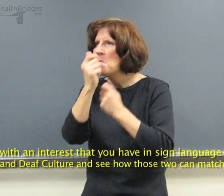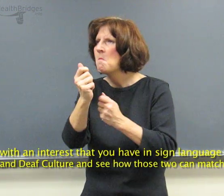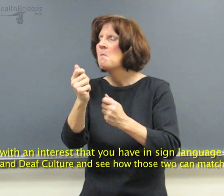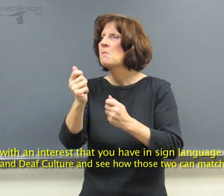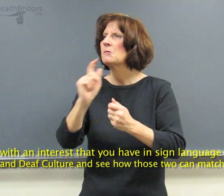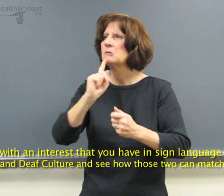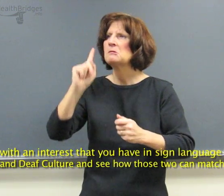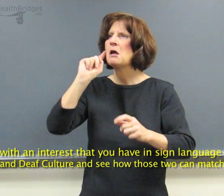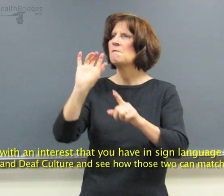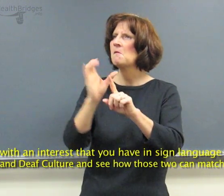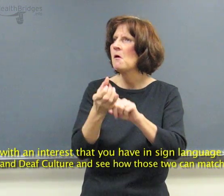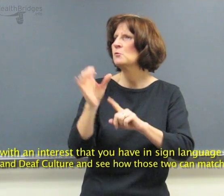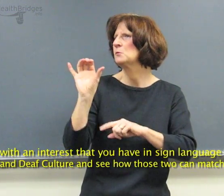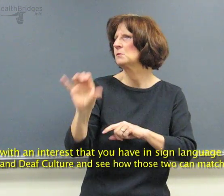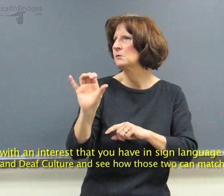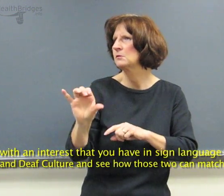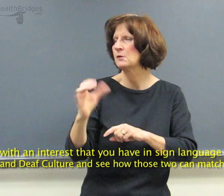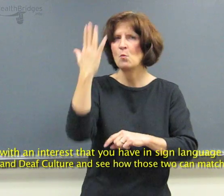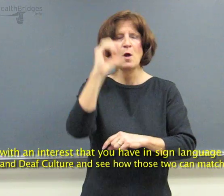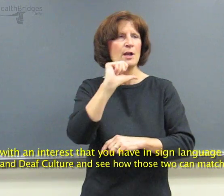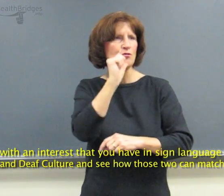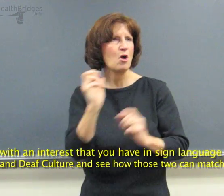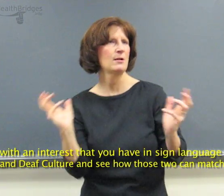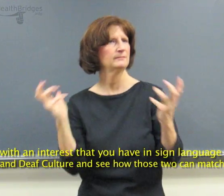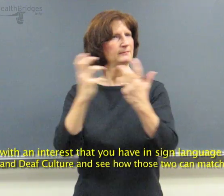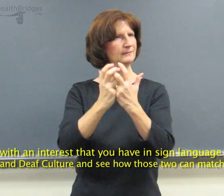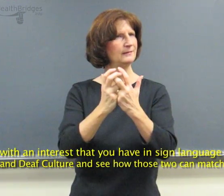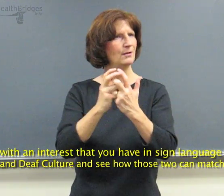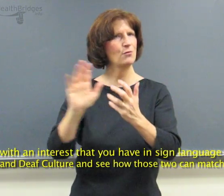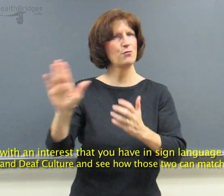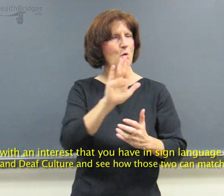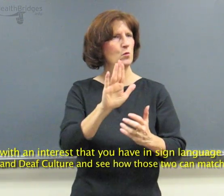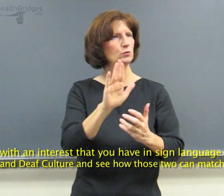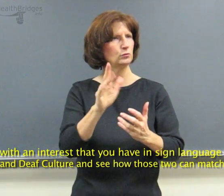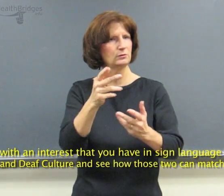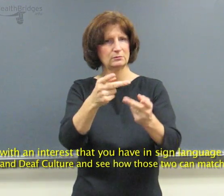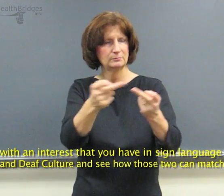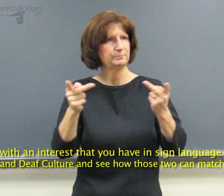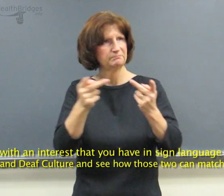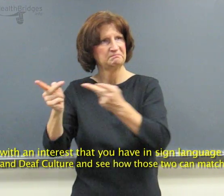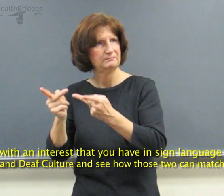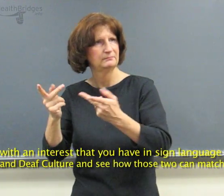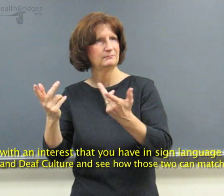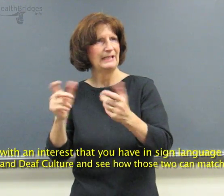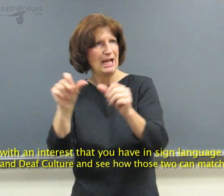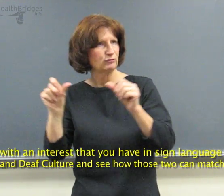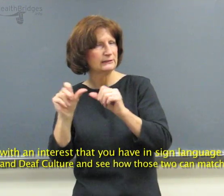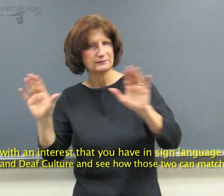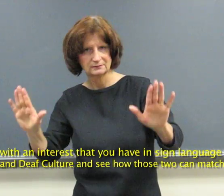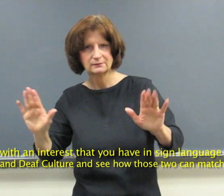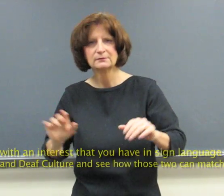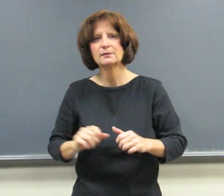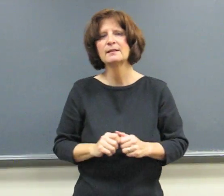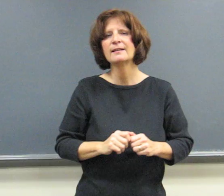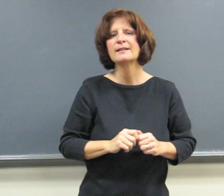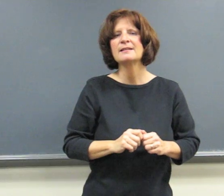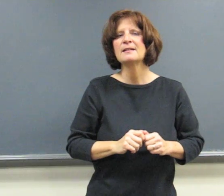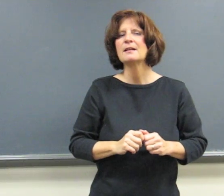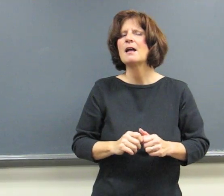majors. And maybe it's time for you to think about that major combined with an interest that you have in sign language and deaf culture,